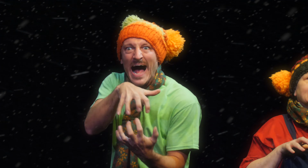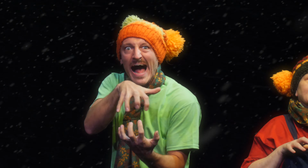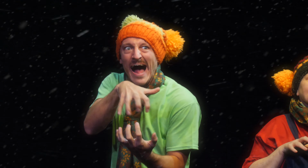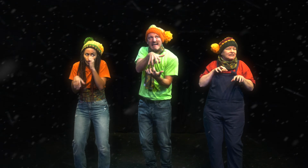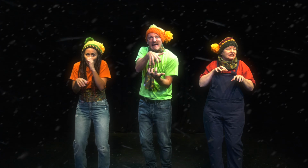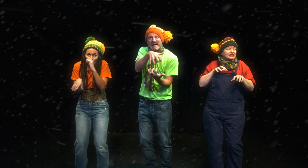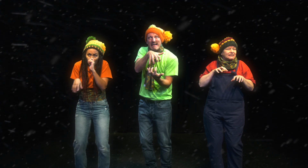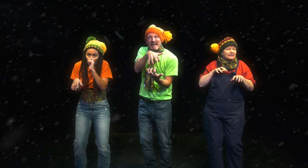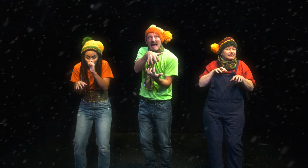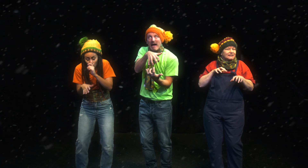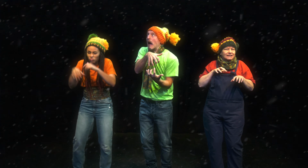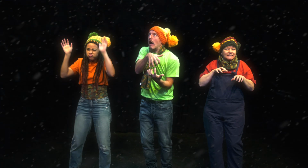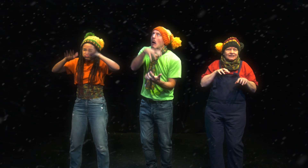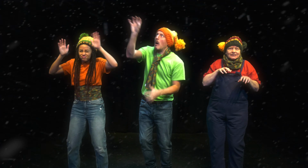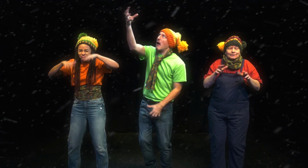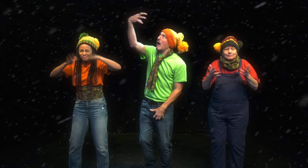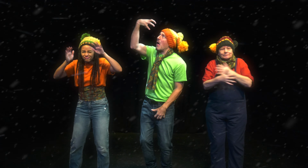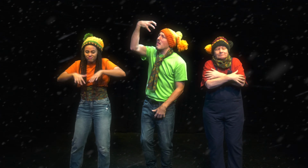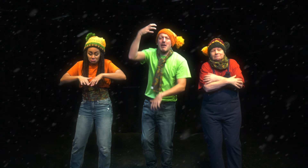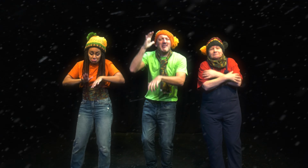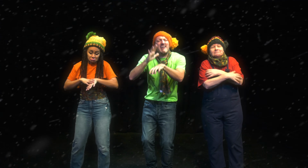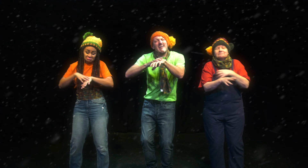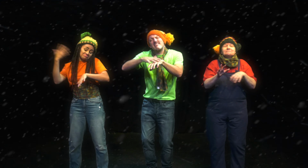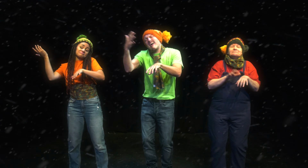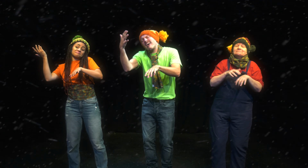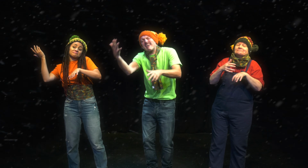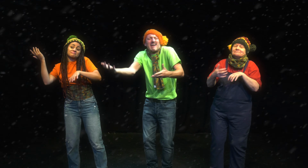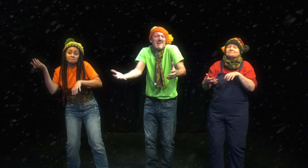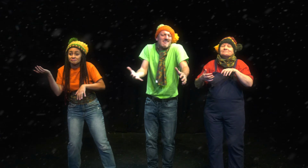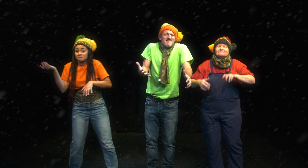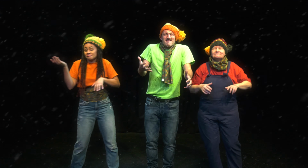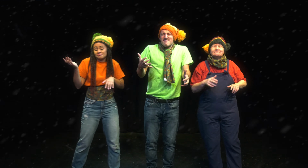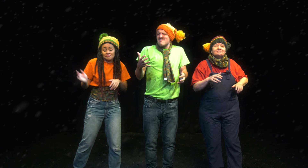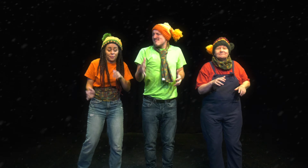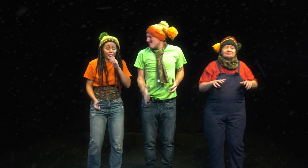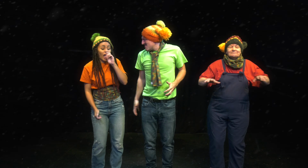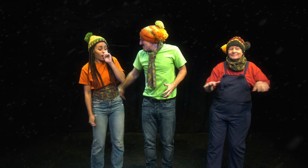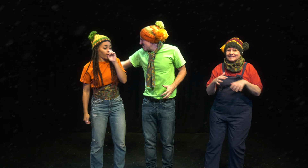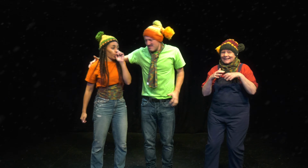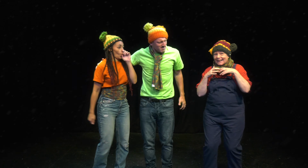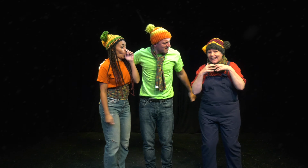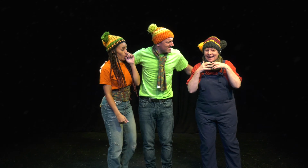Whatever the weather, we stick together. together.